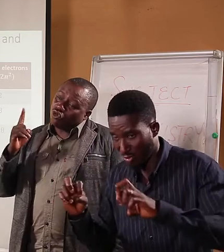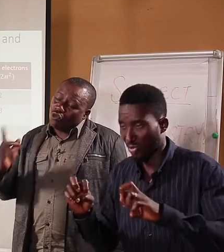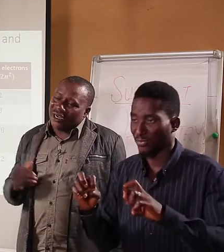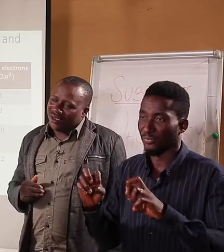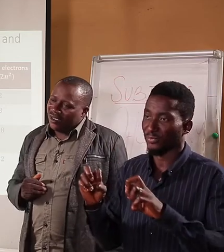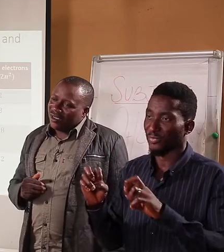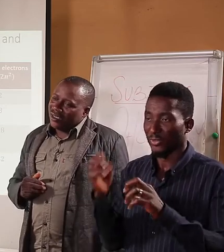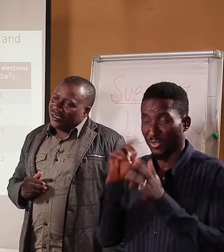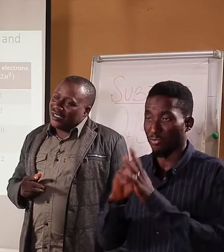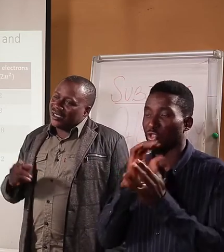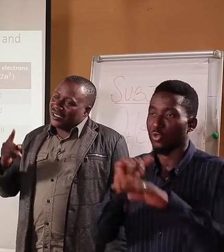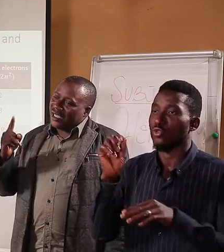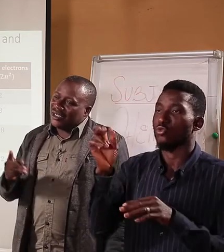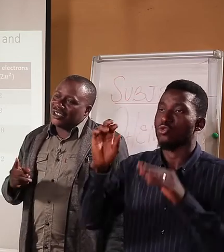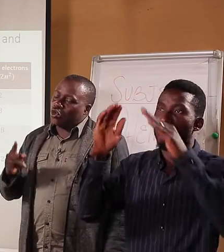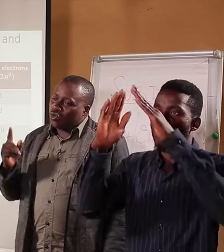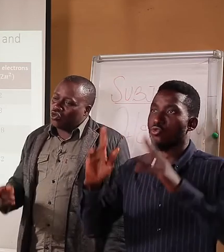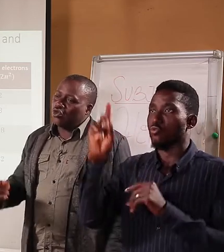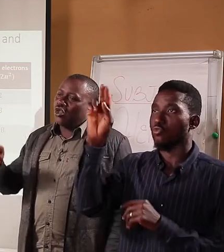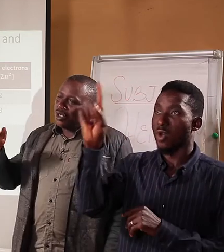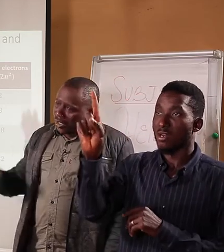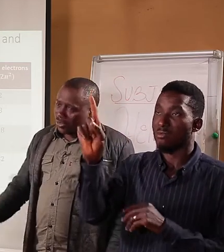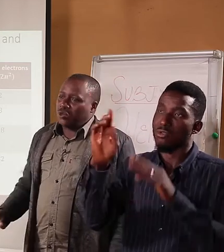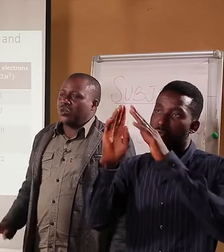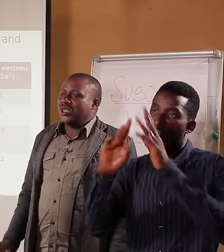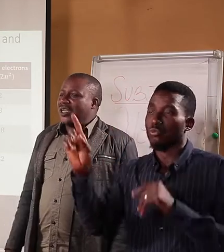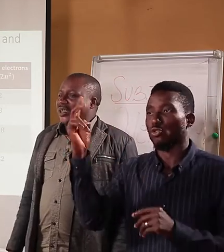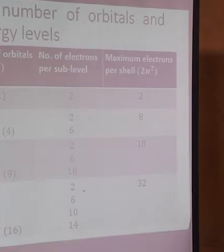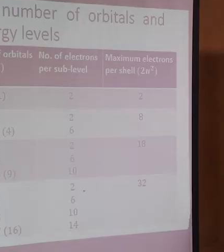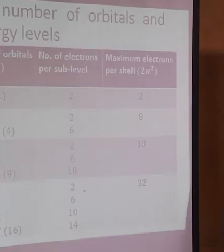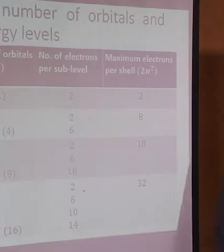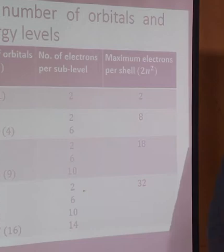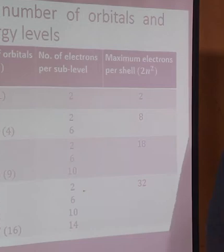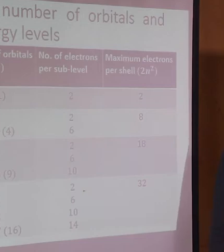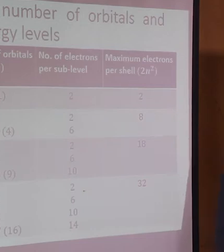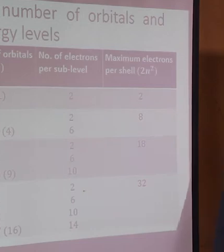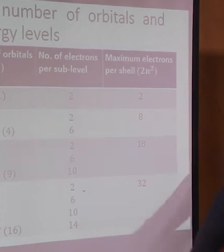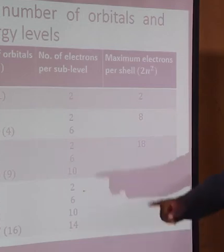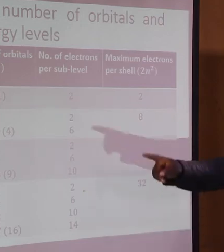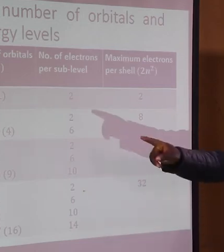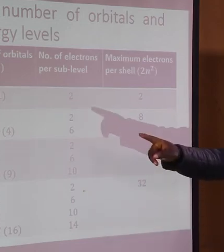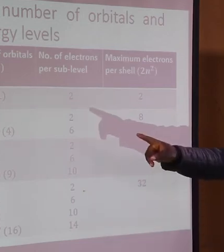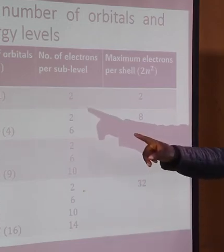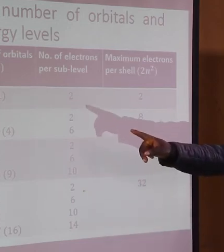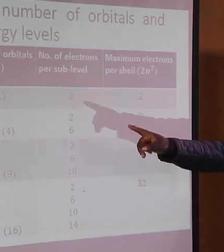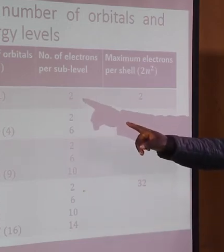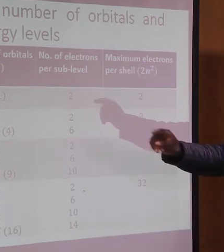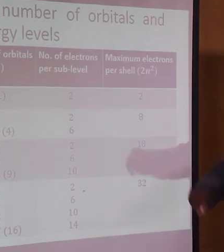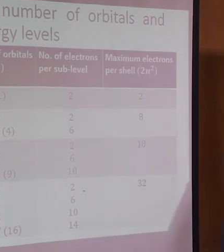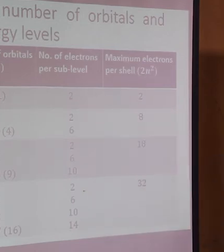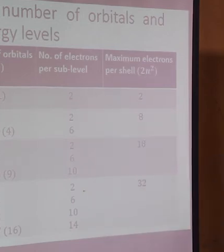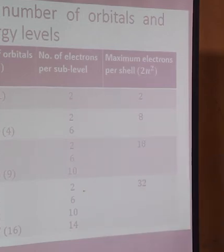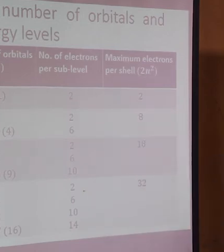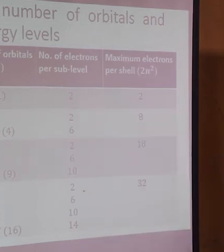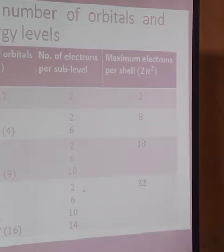represented as room 1, the L shell room 2, and subsequently like that. However, if you are talking about the